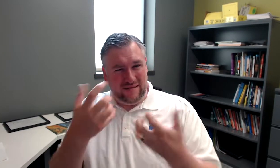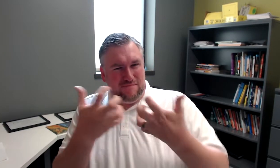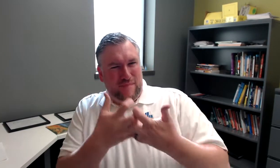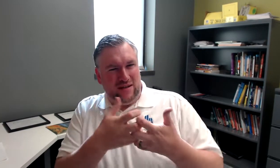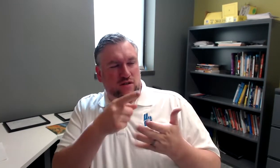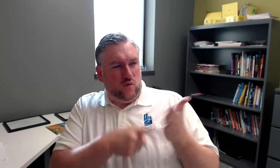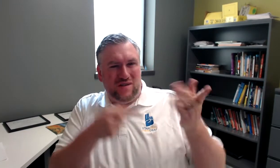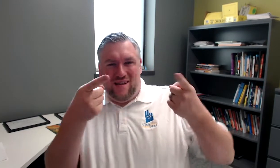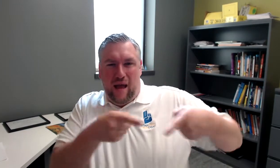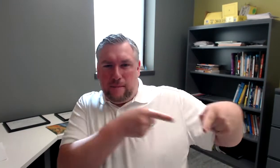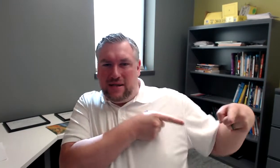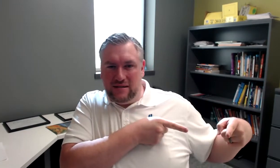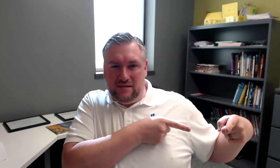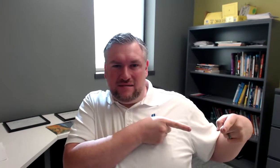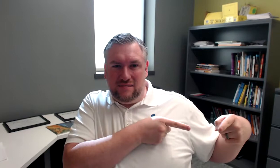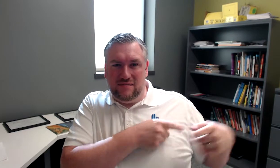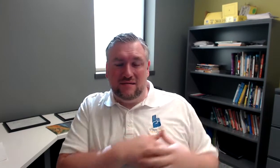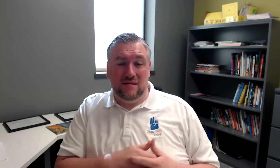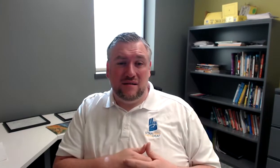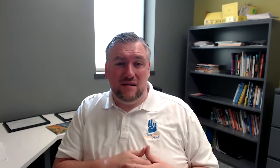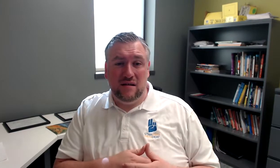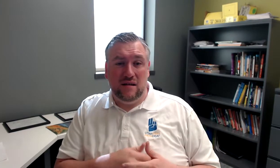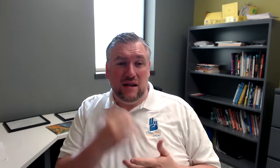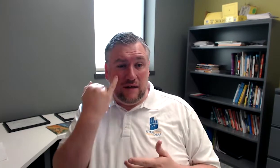Make sure the measurement makes sense and matches what's going on.